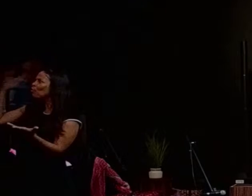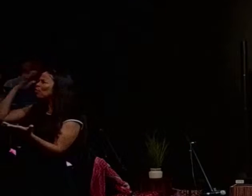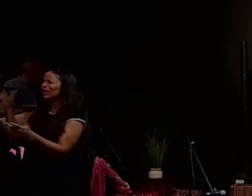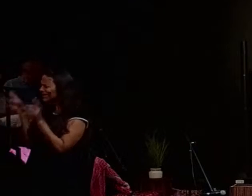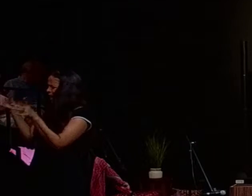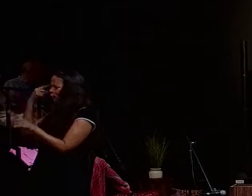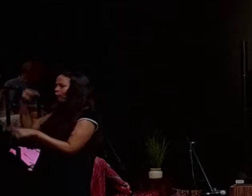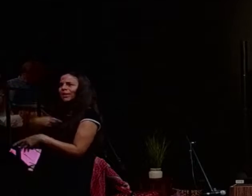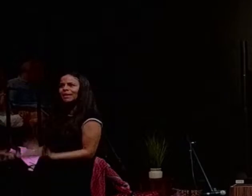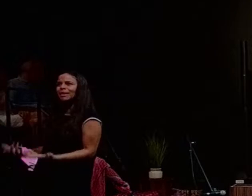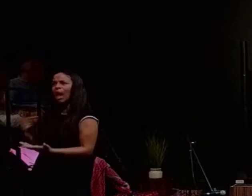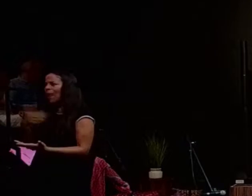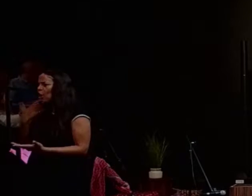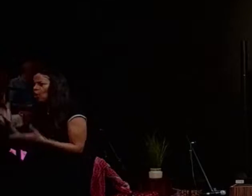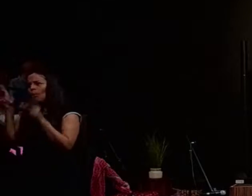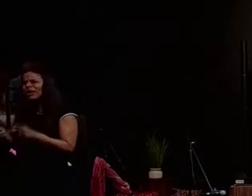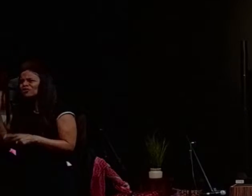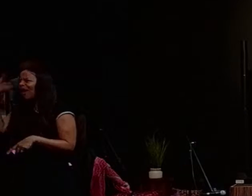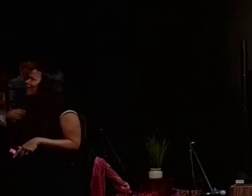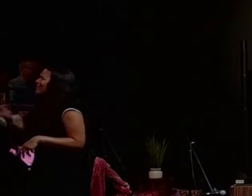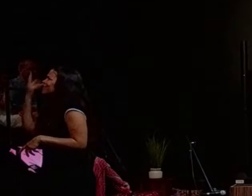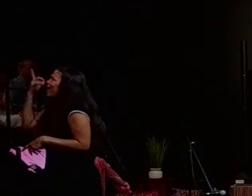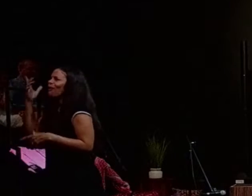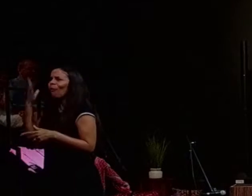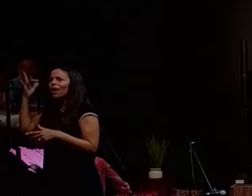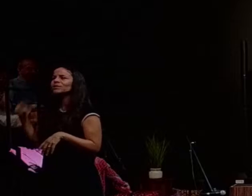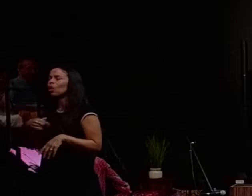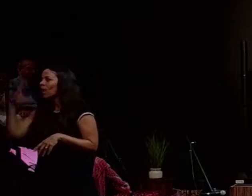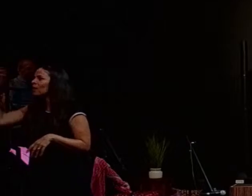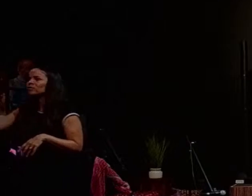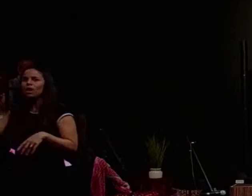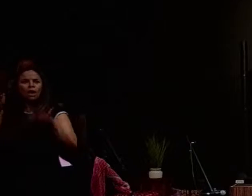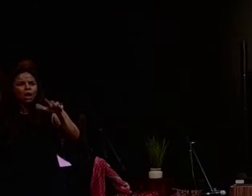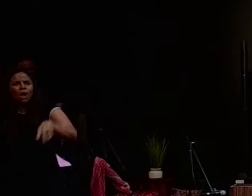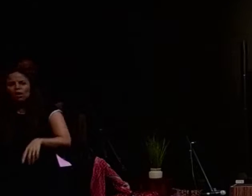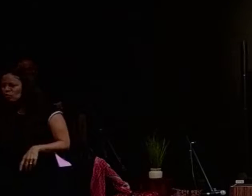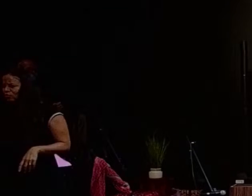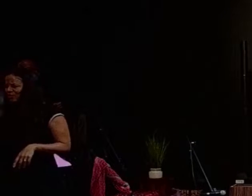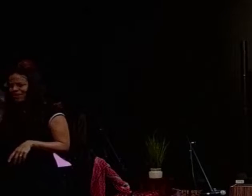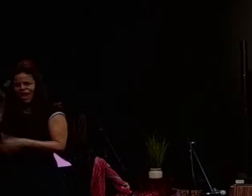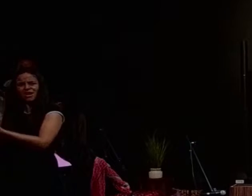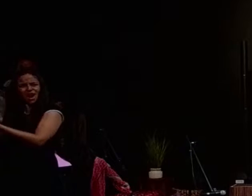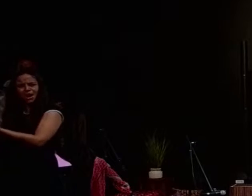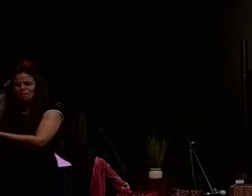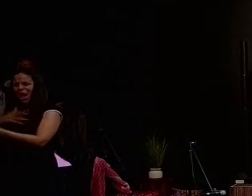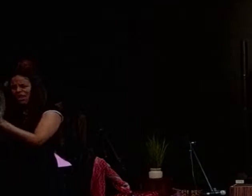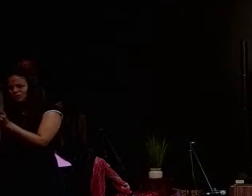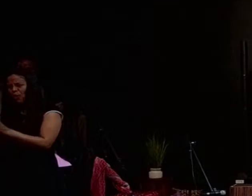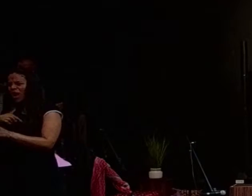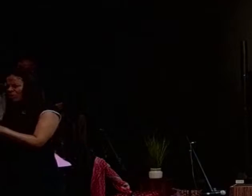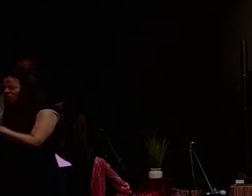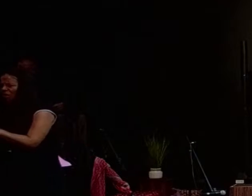This terrible thing happened, and I'm a good person. I don't understand. You know, I went upstairs, and I'm like, Lynn, did you see this guy down here who's in my spot? I had to park in another